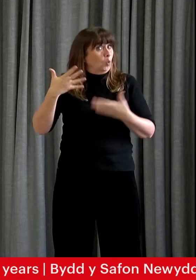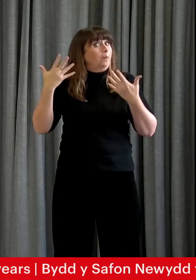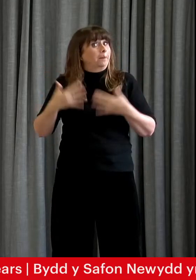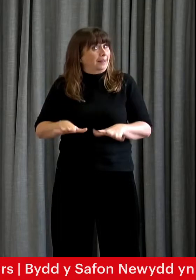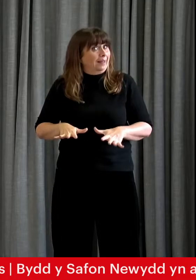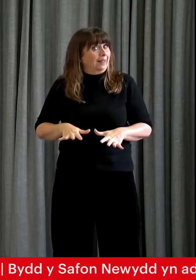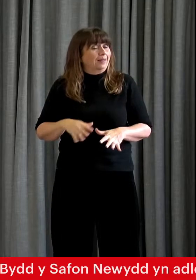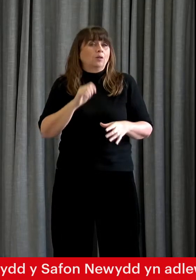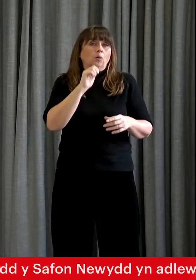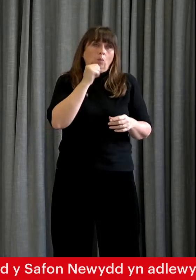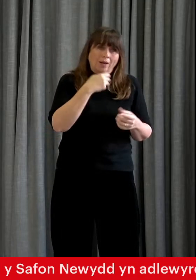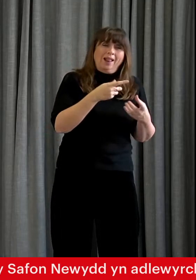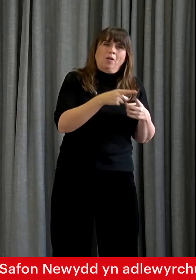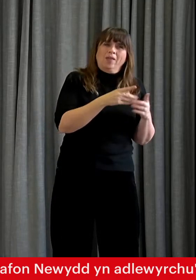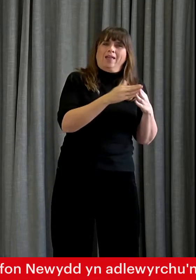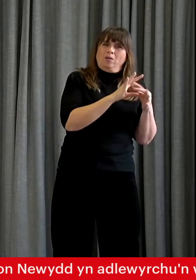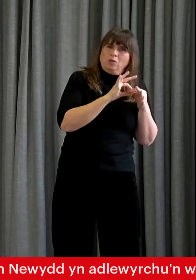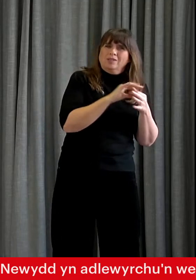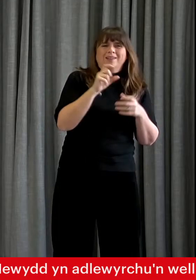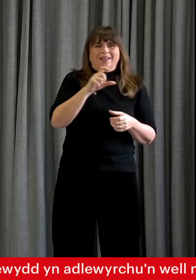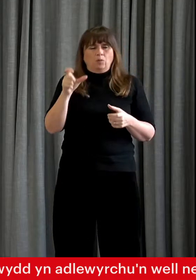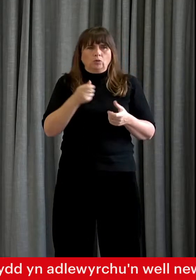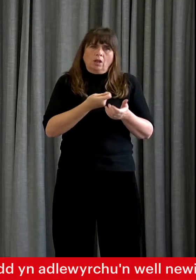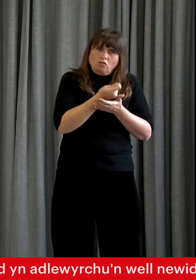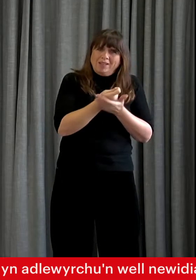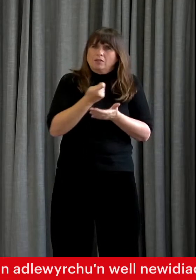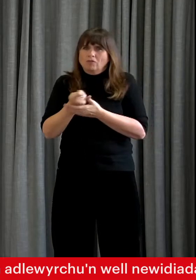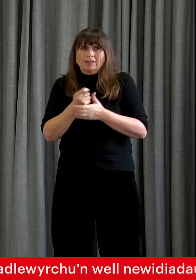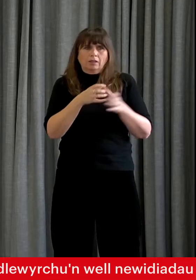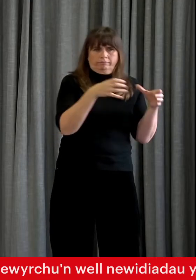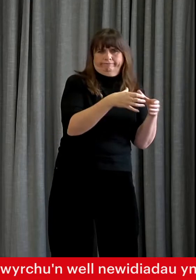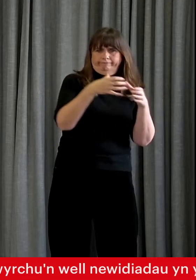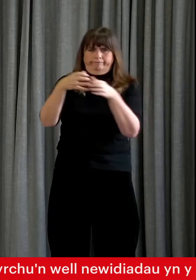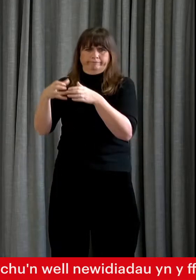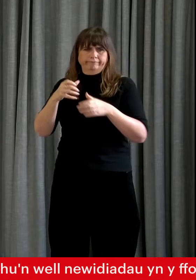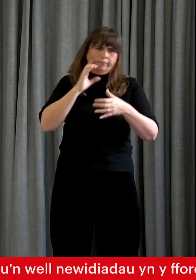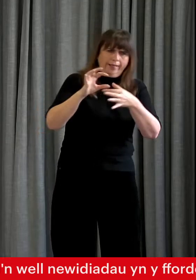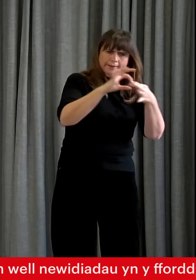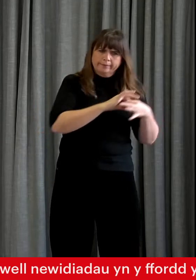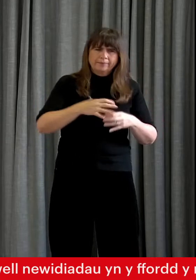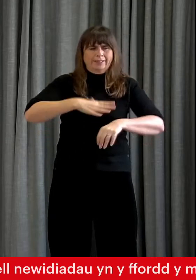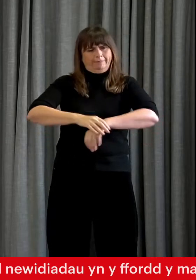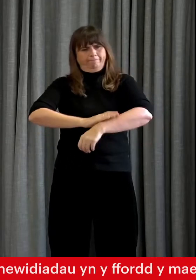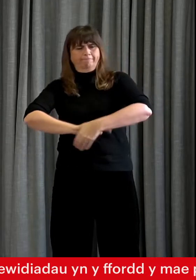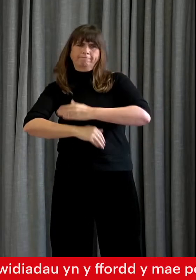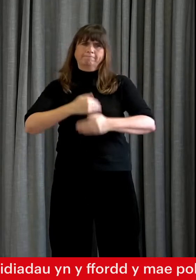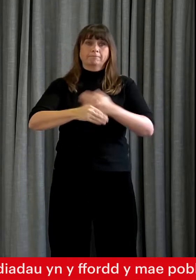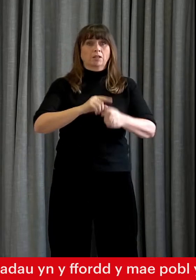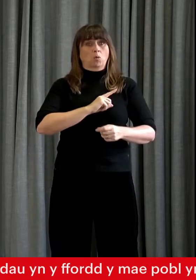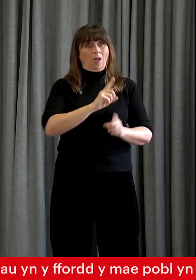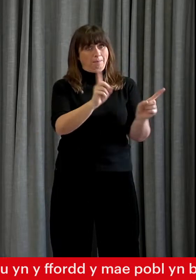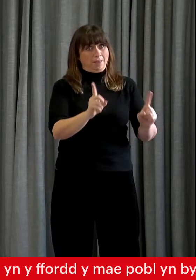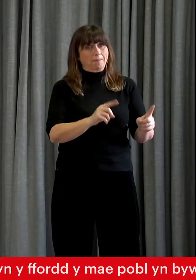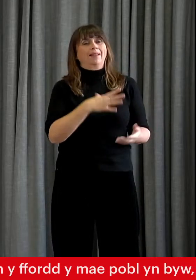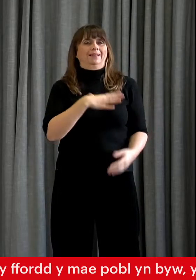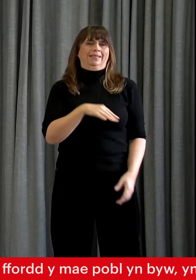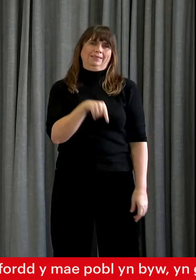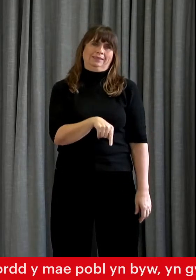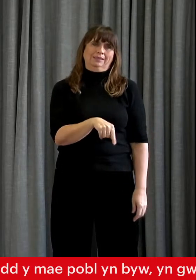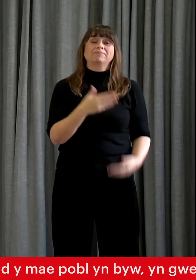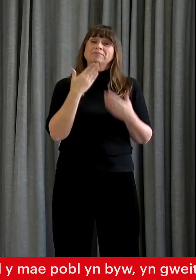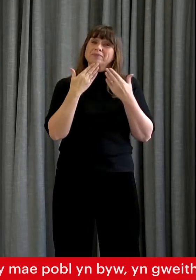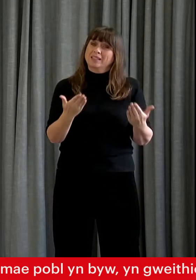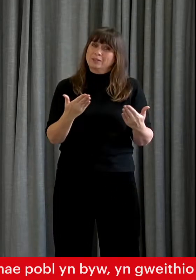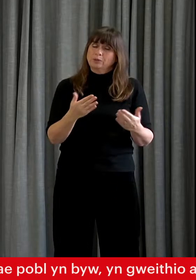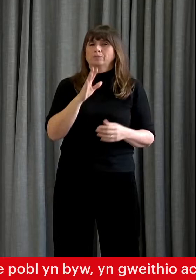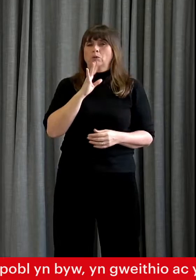with our social landlords, we can do it again. We need to be pragmatic, rise to the challenge, because our Welsh tenants are counting on us. Thank